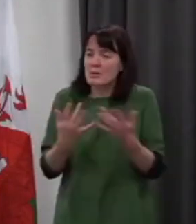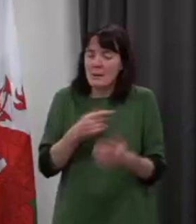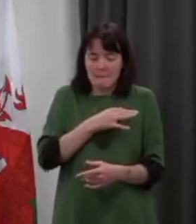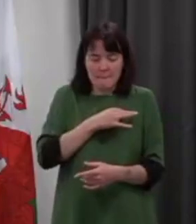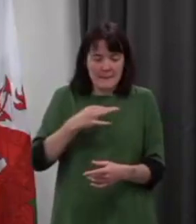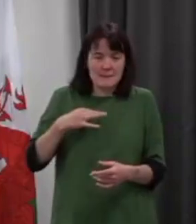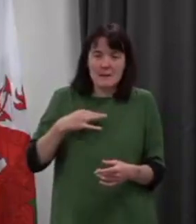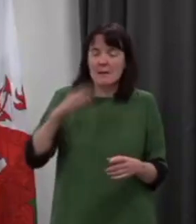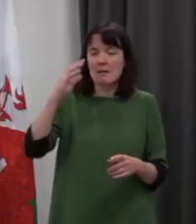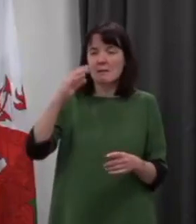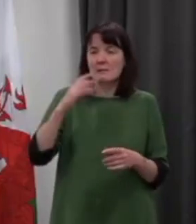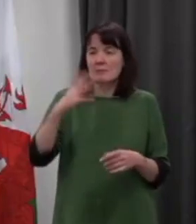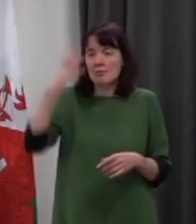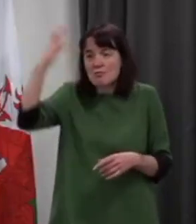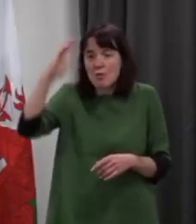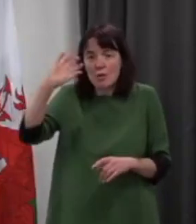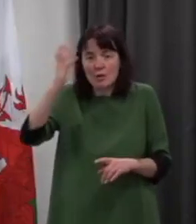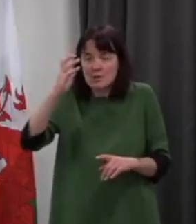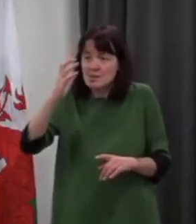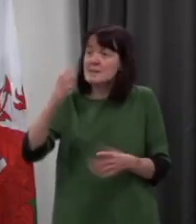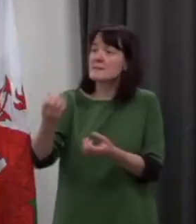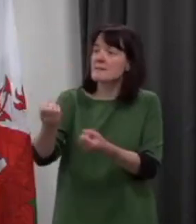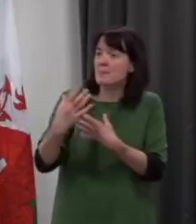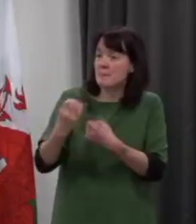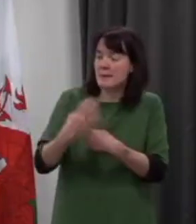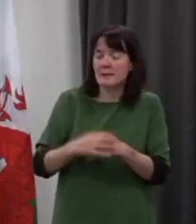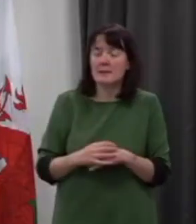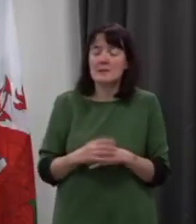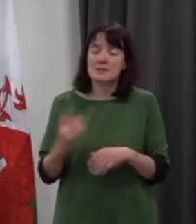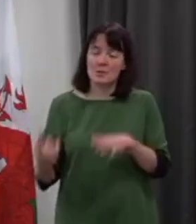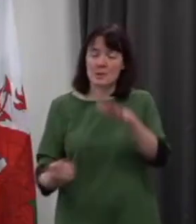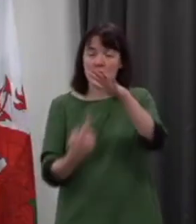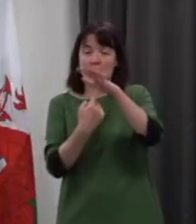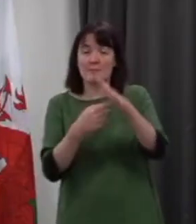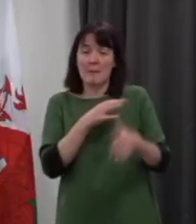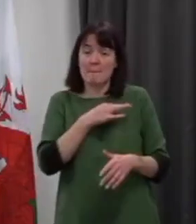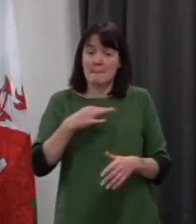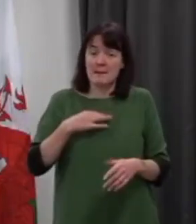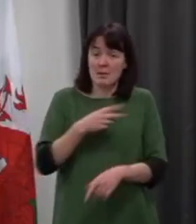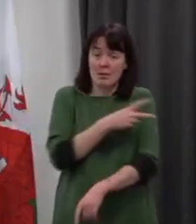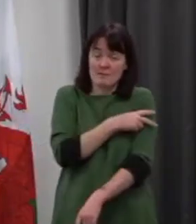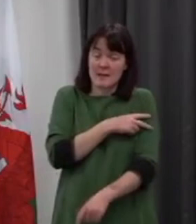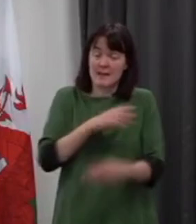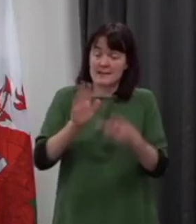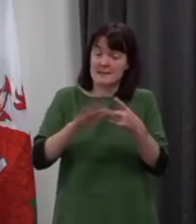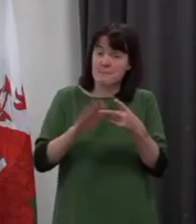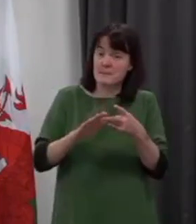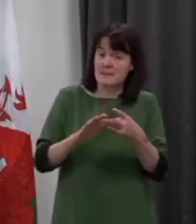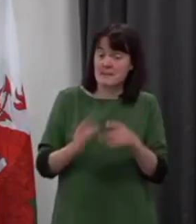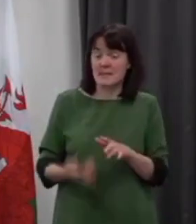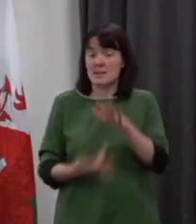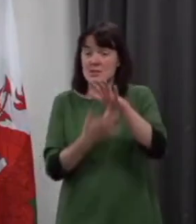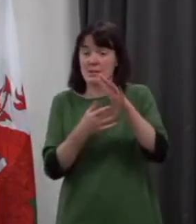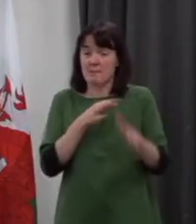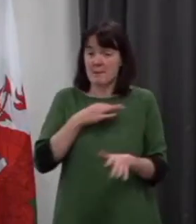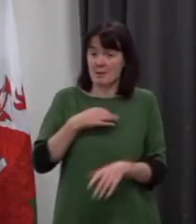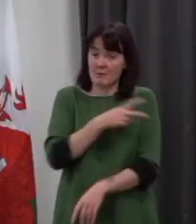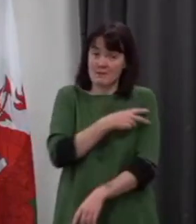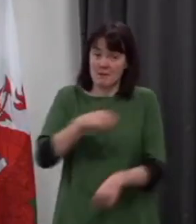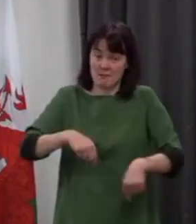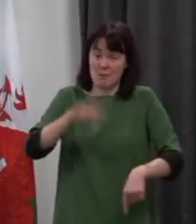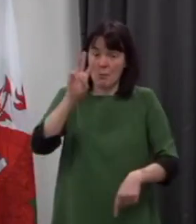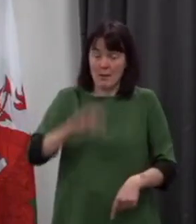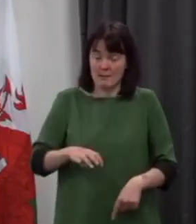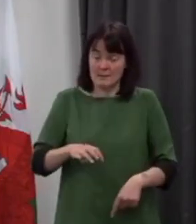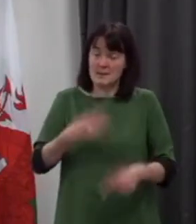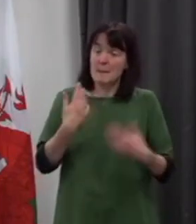royal colleges have had a view as well. So the Chief Medical Officer and the Deputy Chief Medical Officer for Wales have been engaged and involved in that